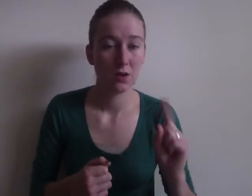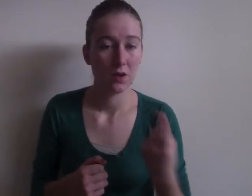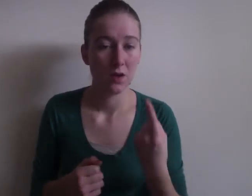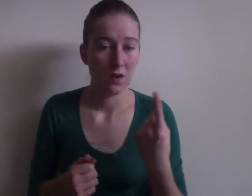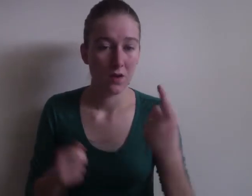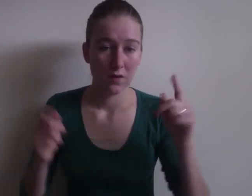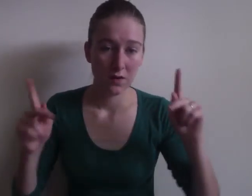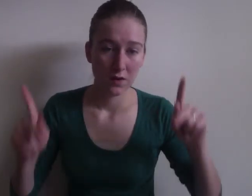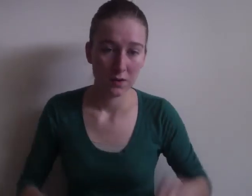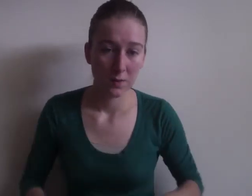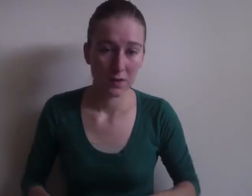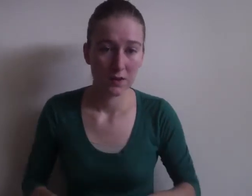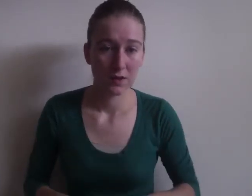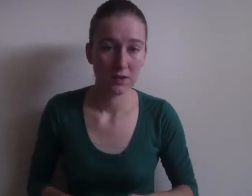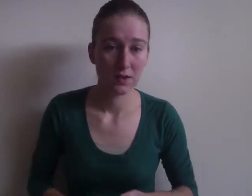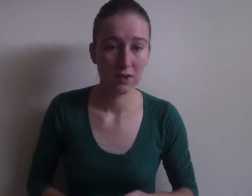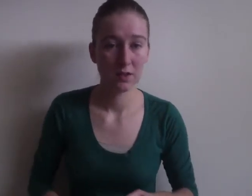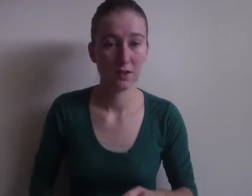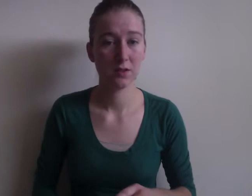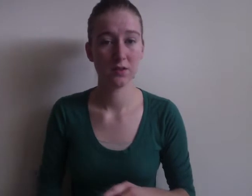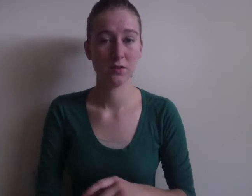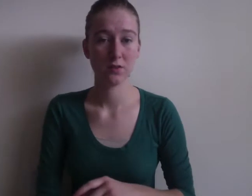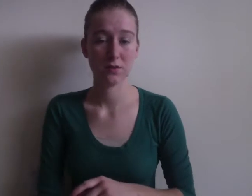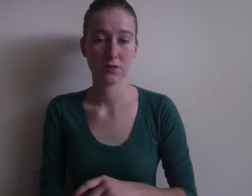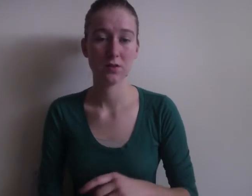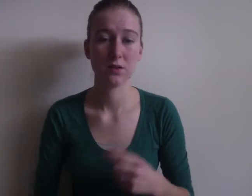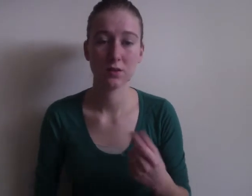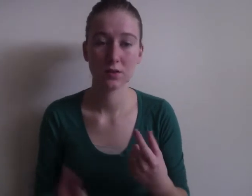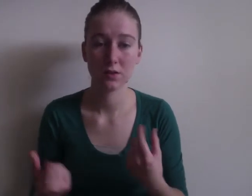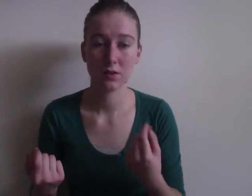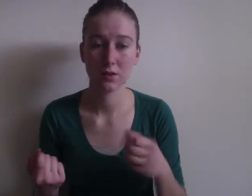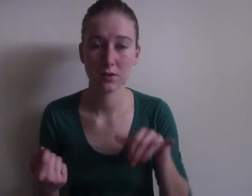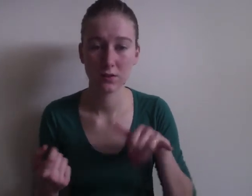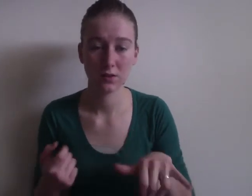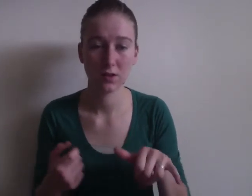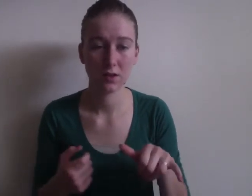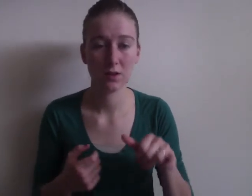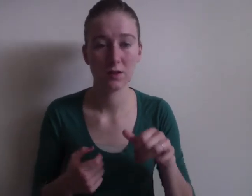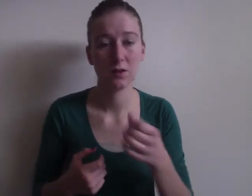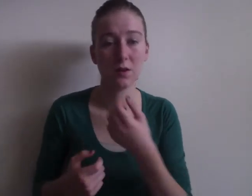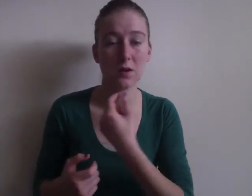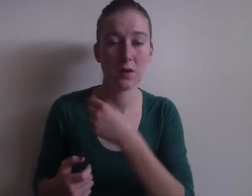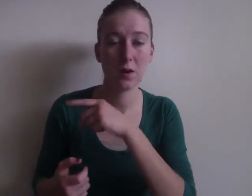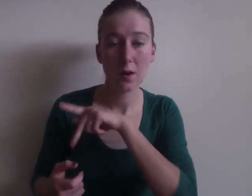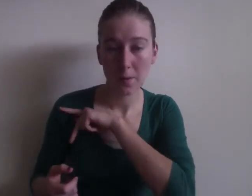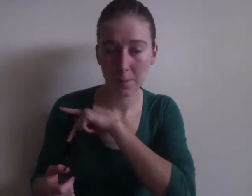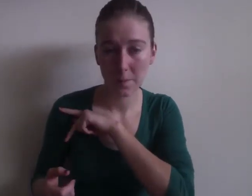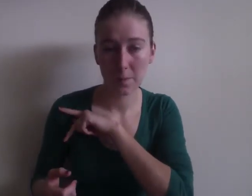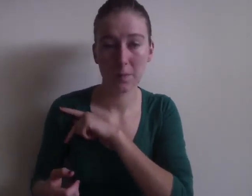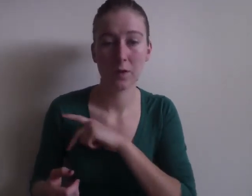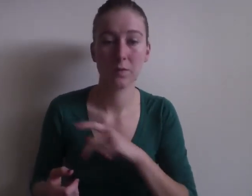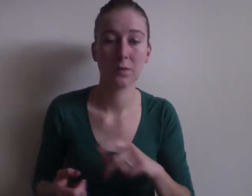Picasso was painted in an abstract way, but Georgia had a different way of looking at things